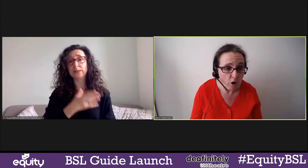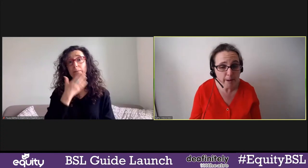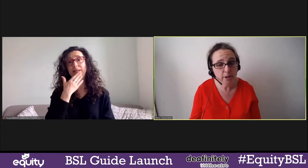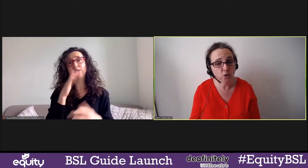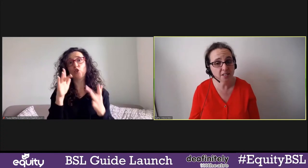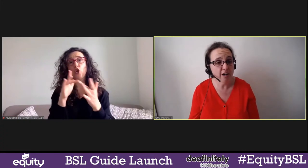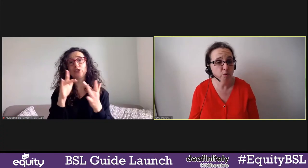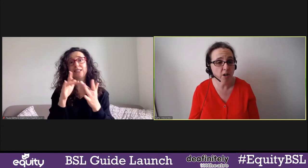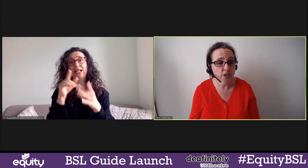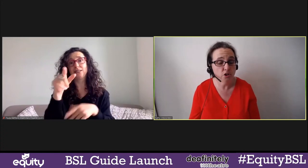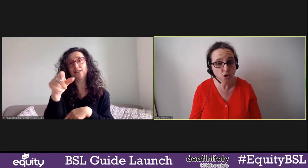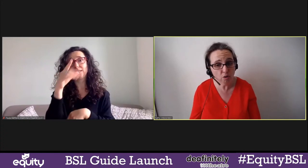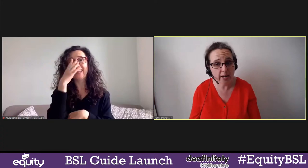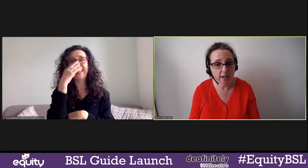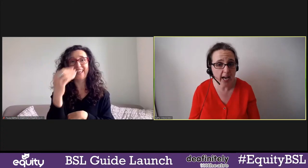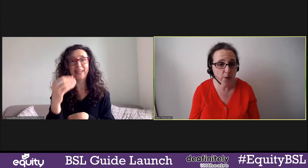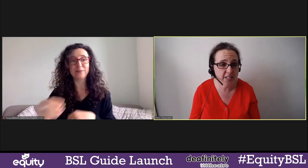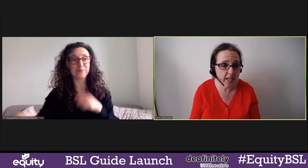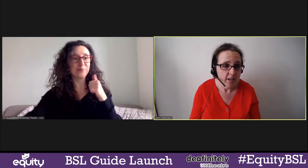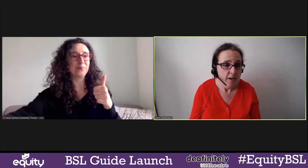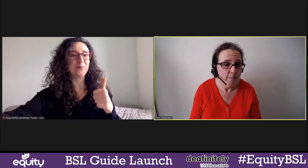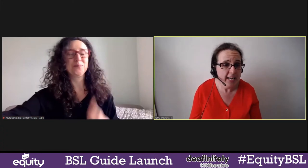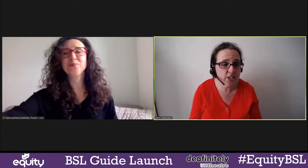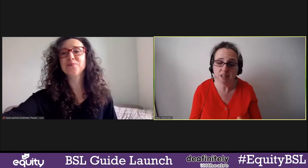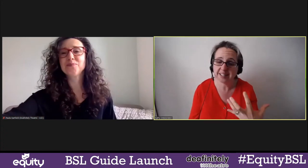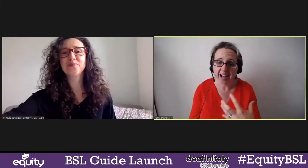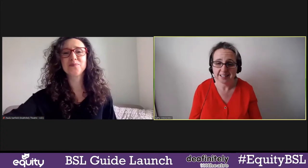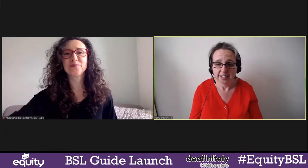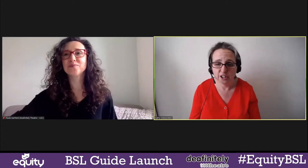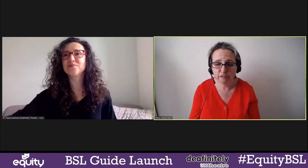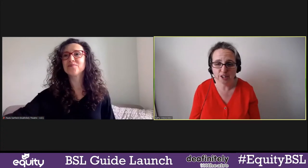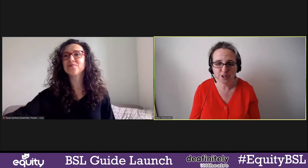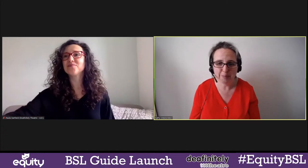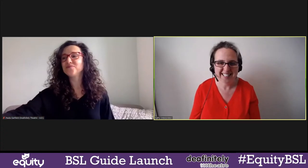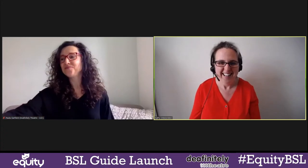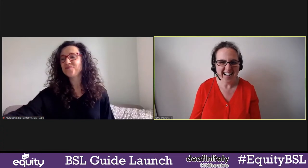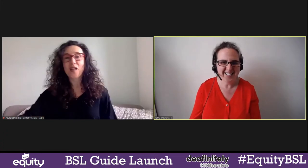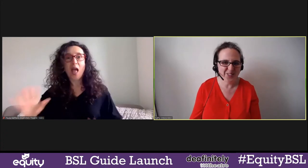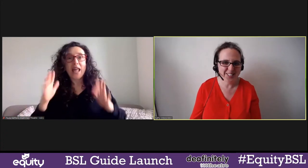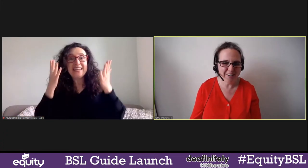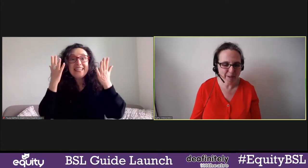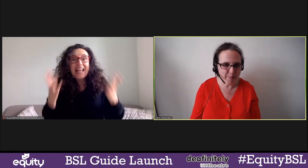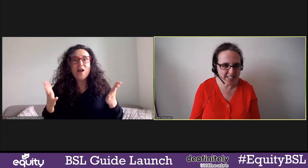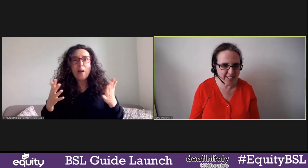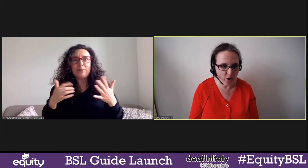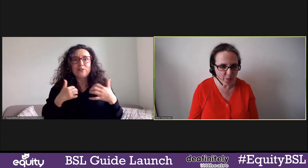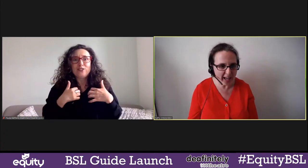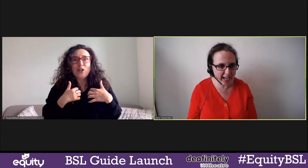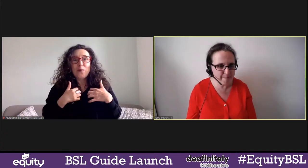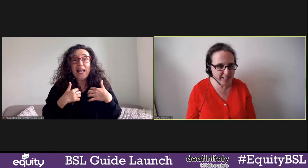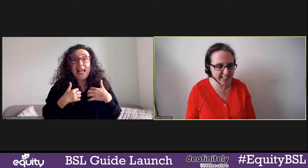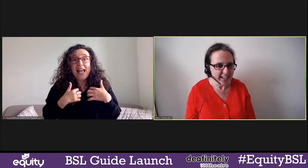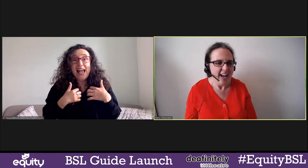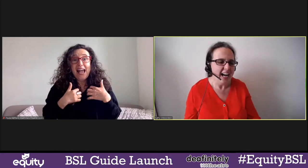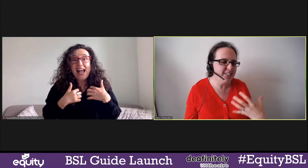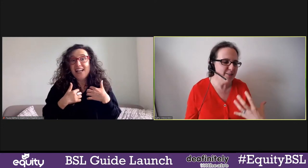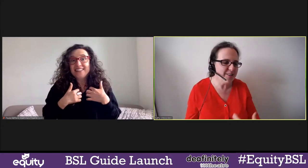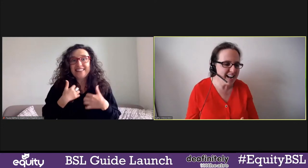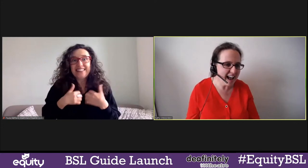maybe yourself would like to join Equity, please contact Neil Fox Roberts as your Deaf representative on that committee. And so now